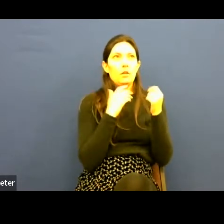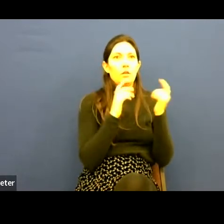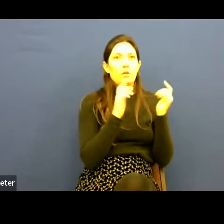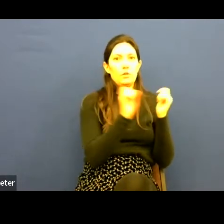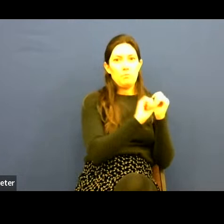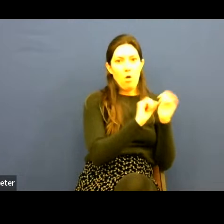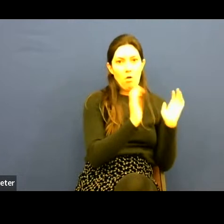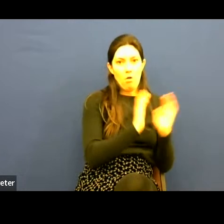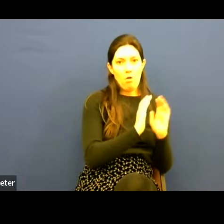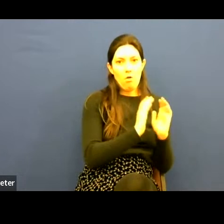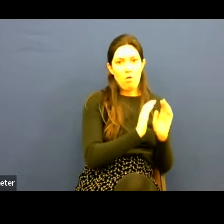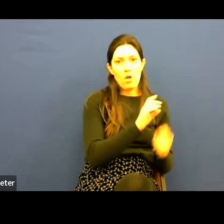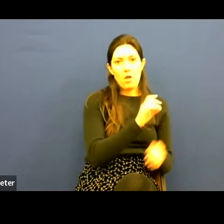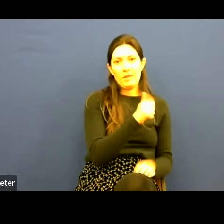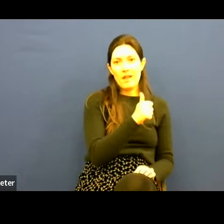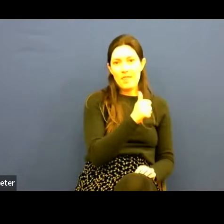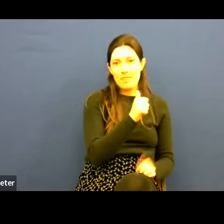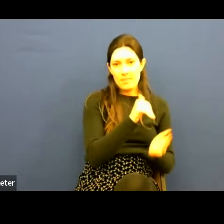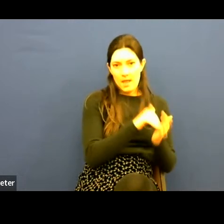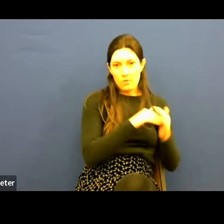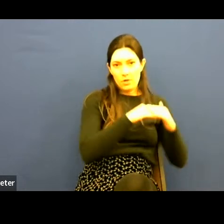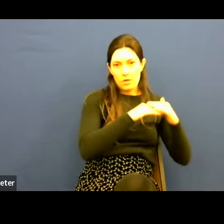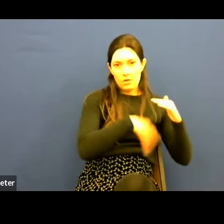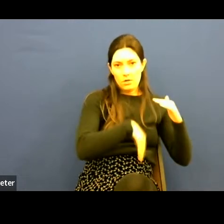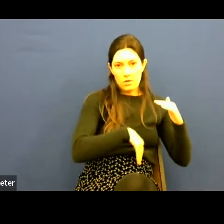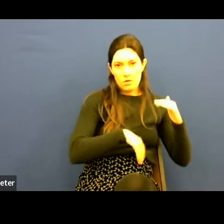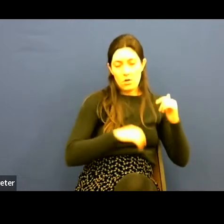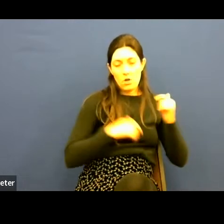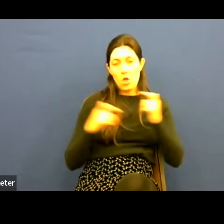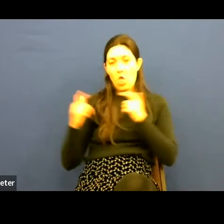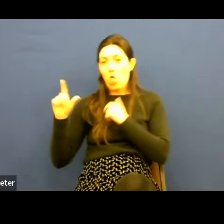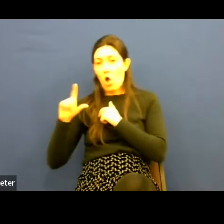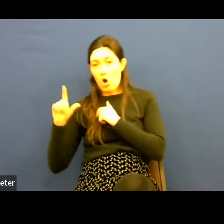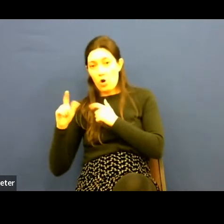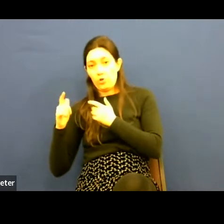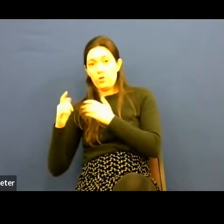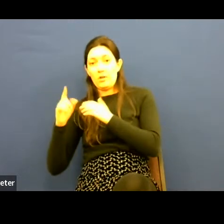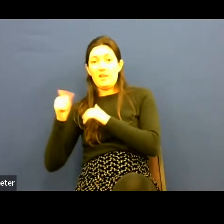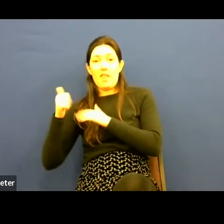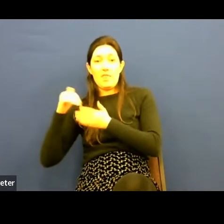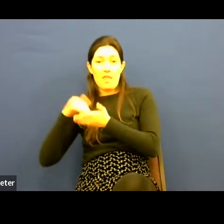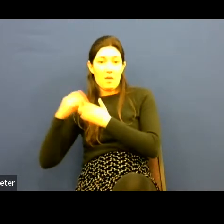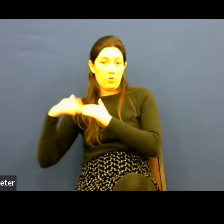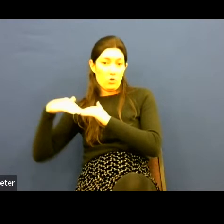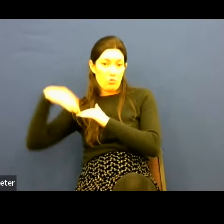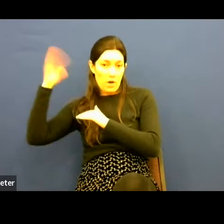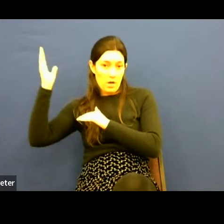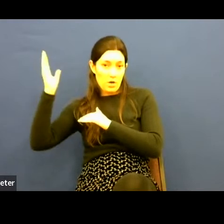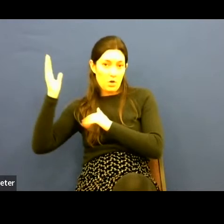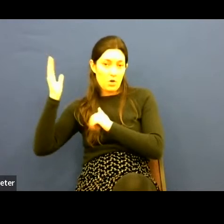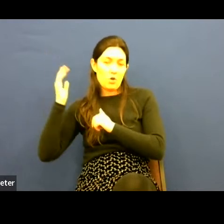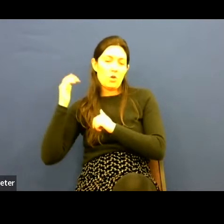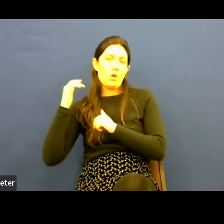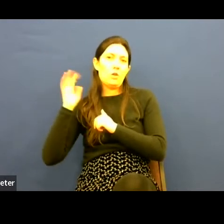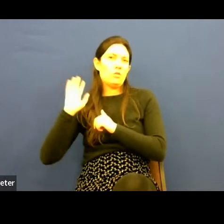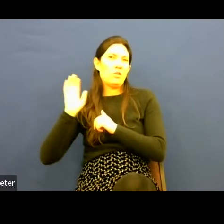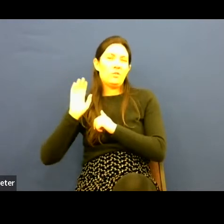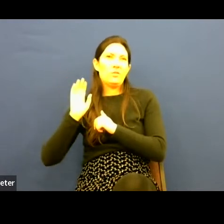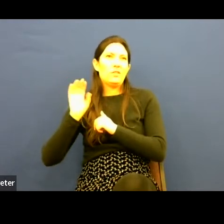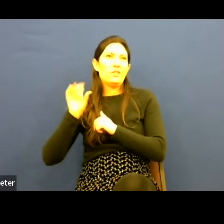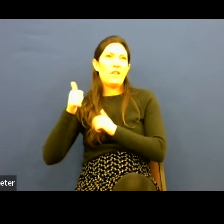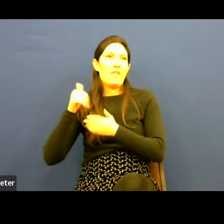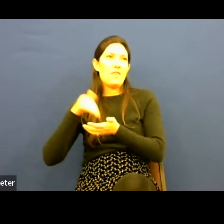feet or less and large was 10,000 or greater. We added well, it wasn't 10,000 or greater. It